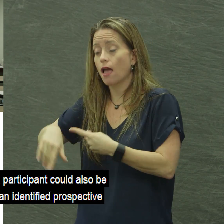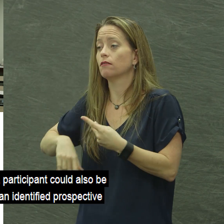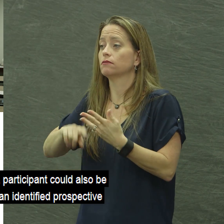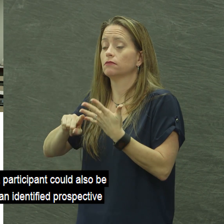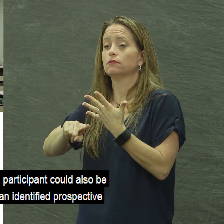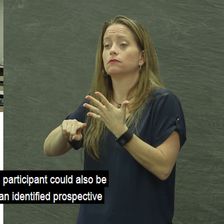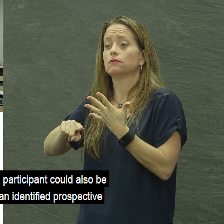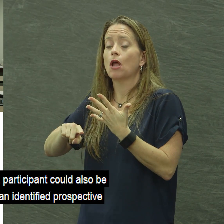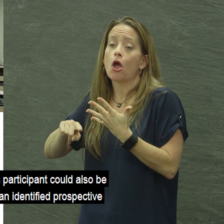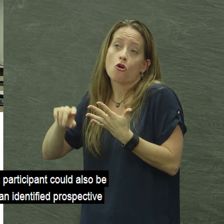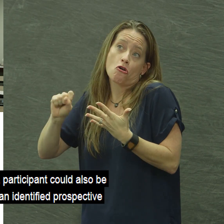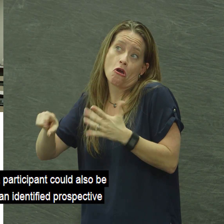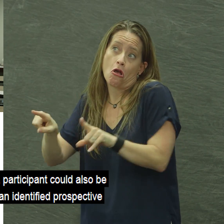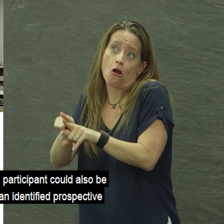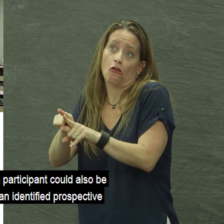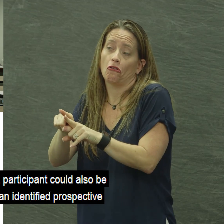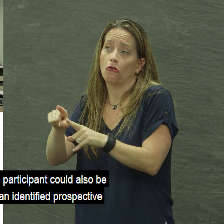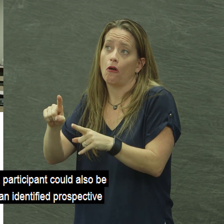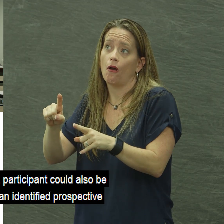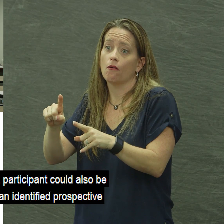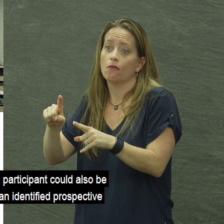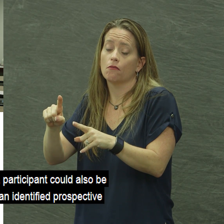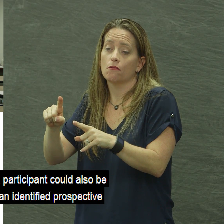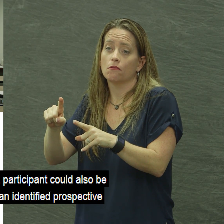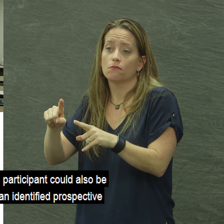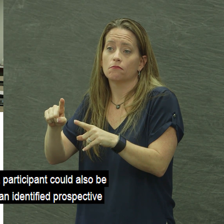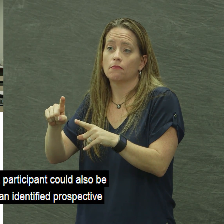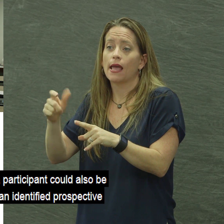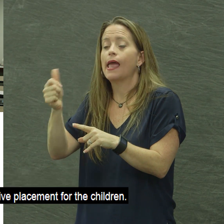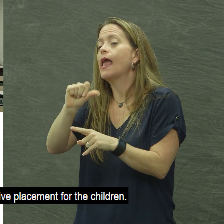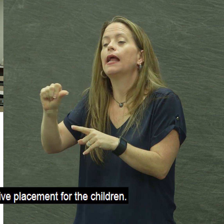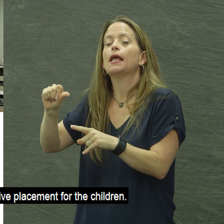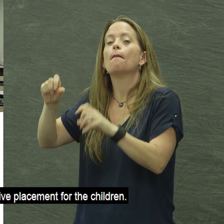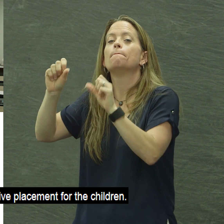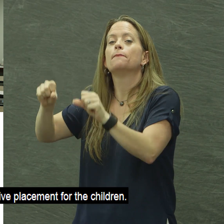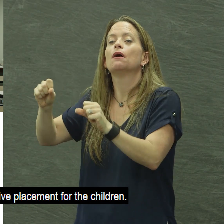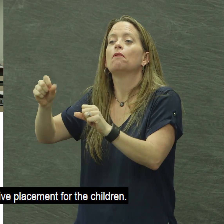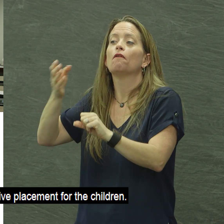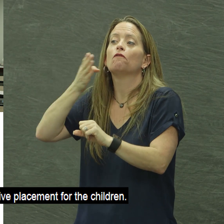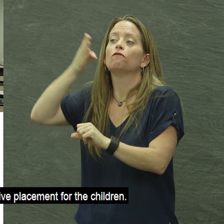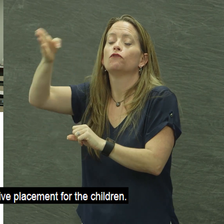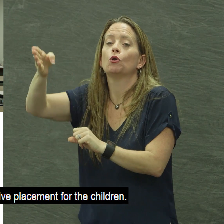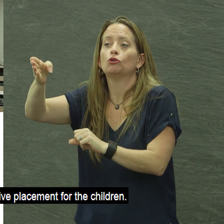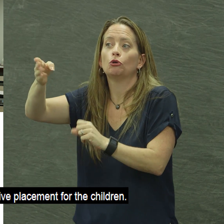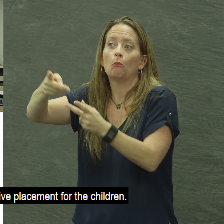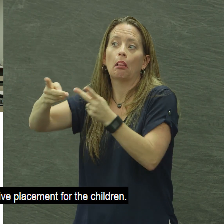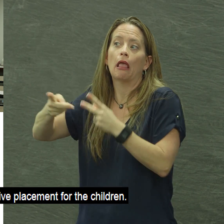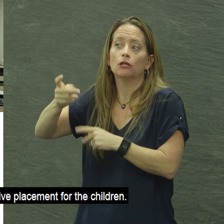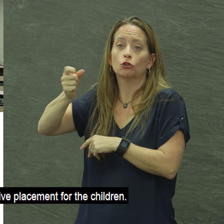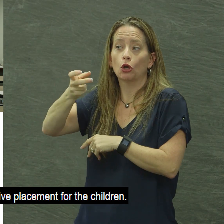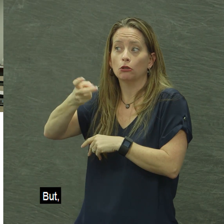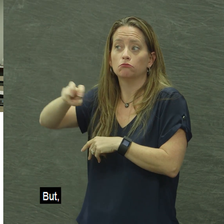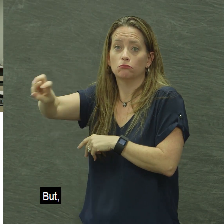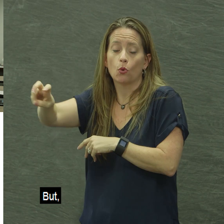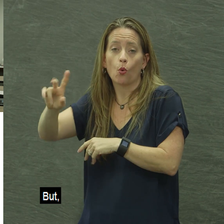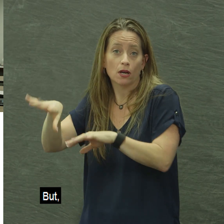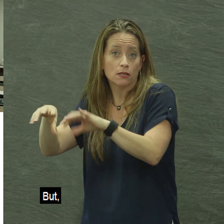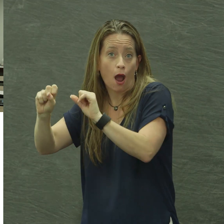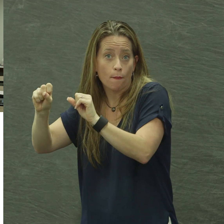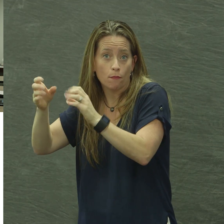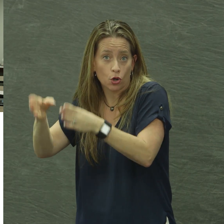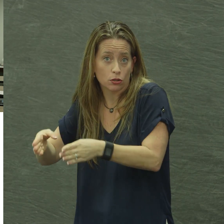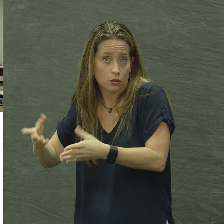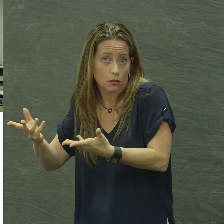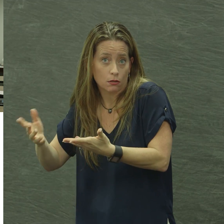a participant could also be an identified prospective adoptive placement for the children. But